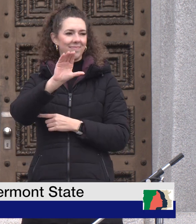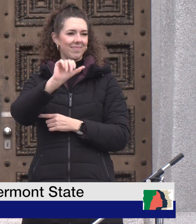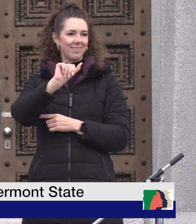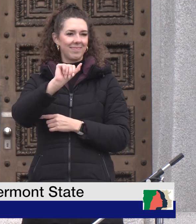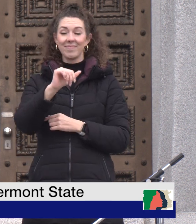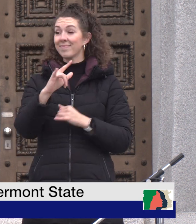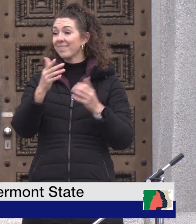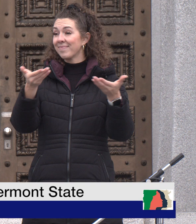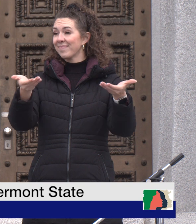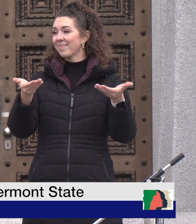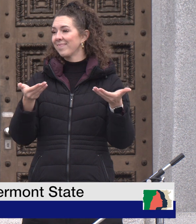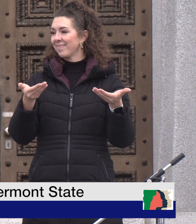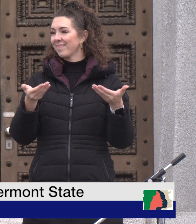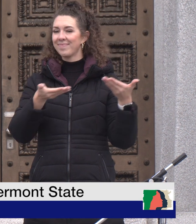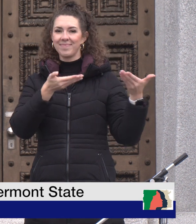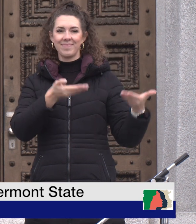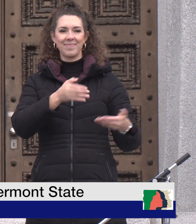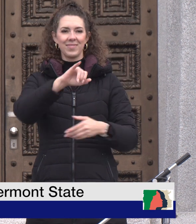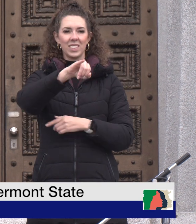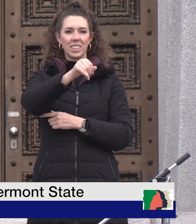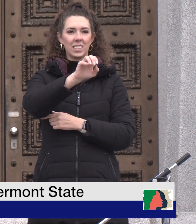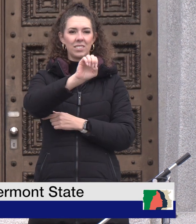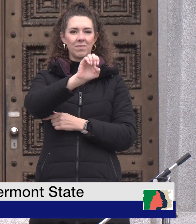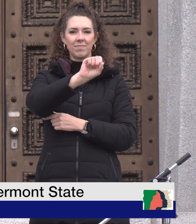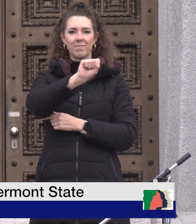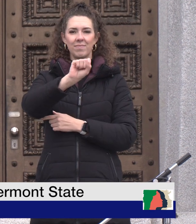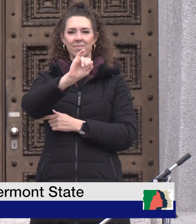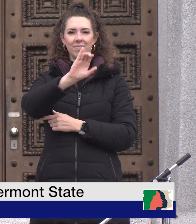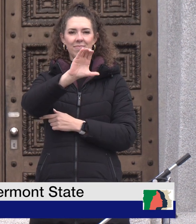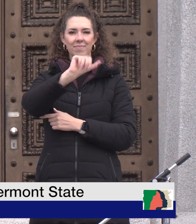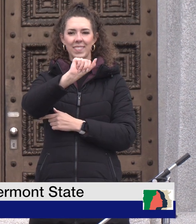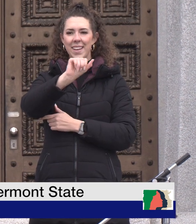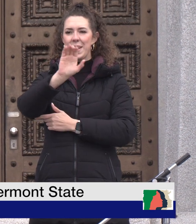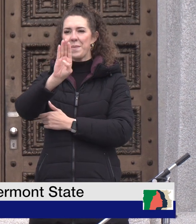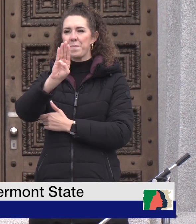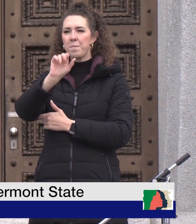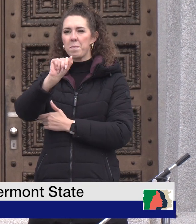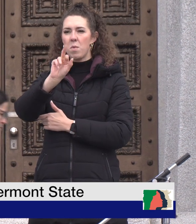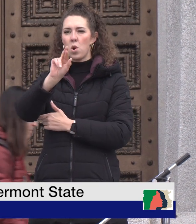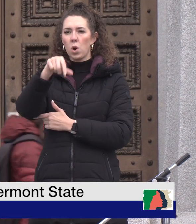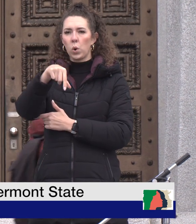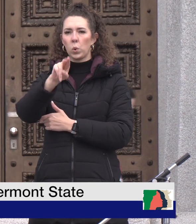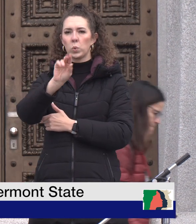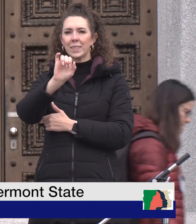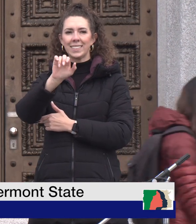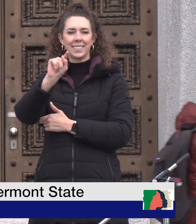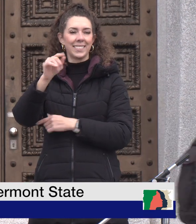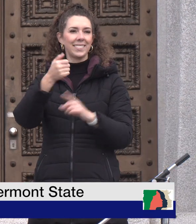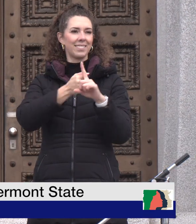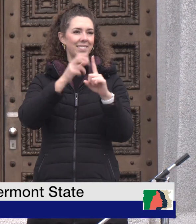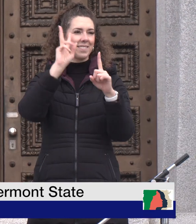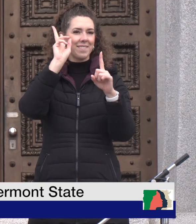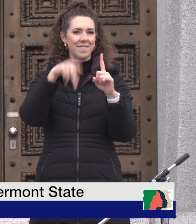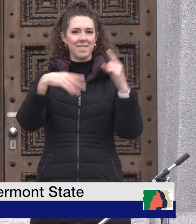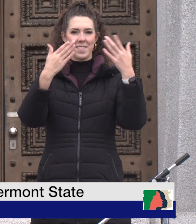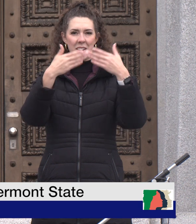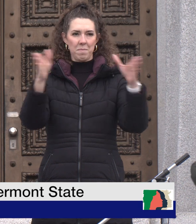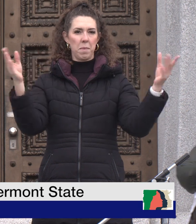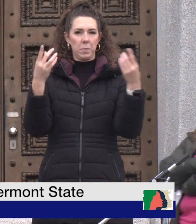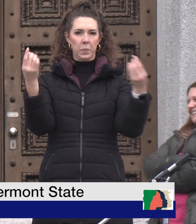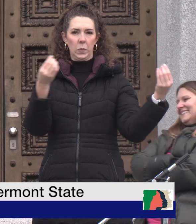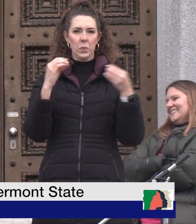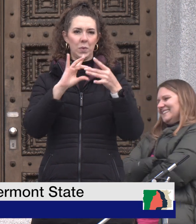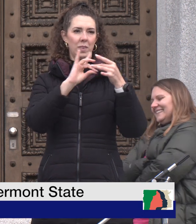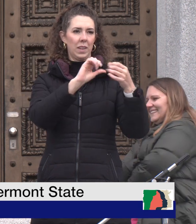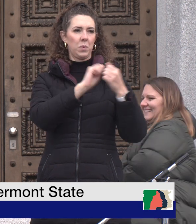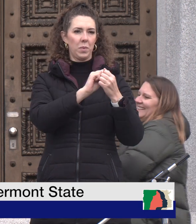Please welcome Jessica Barquist, who is the Vice President of Public Affairs for the Planned